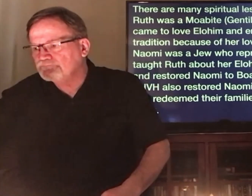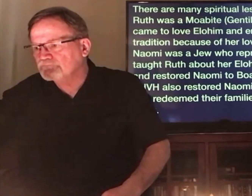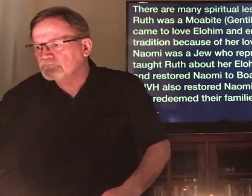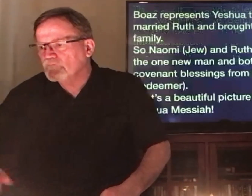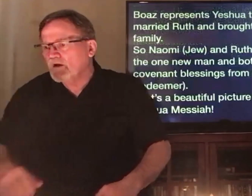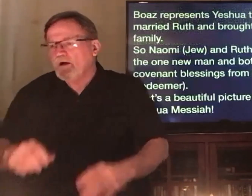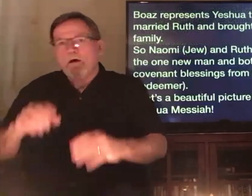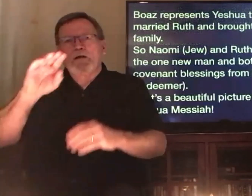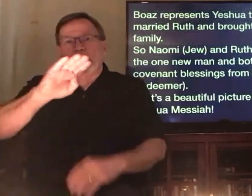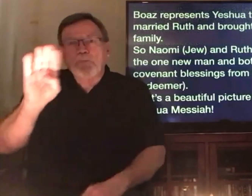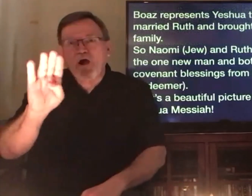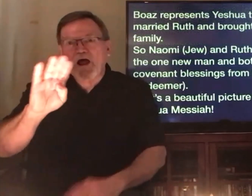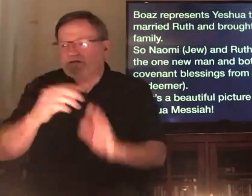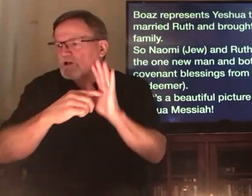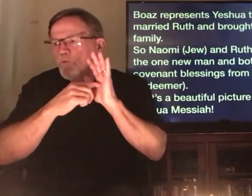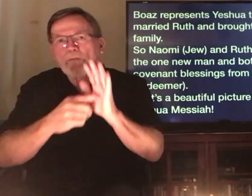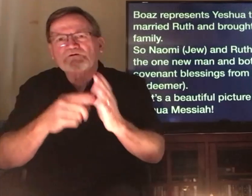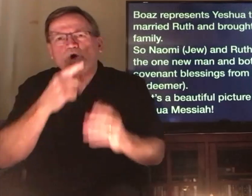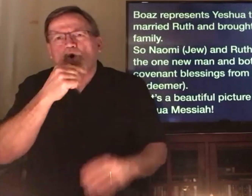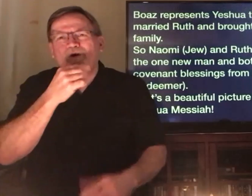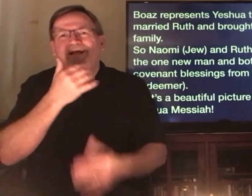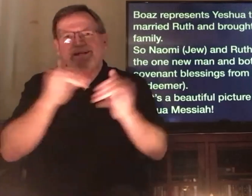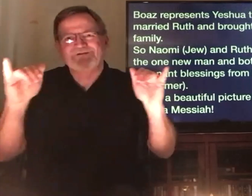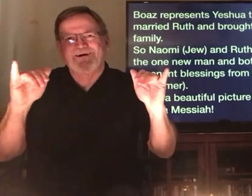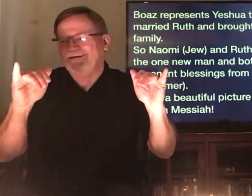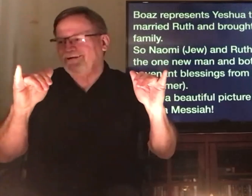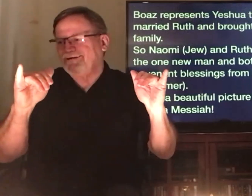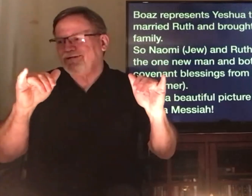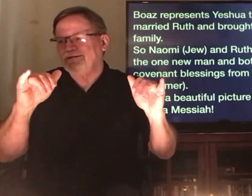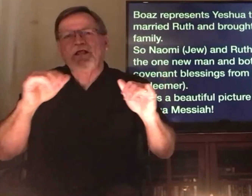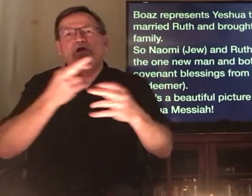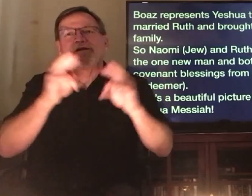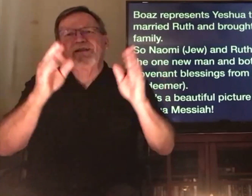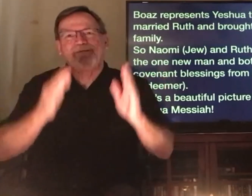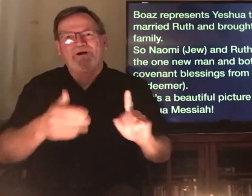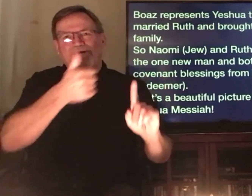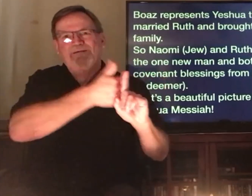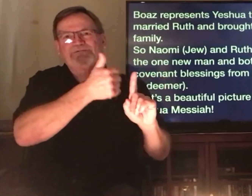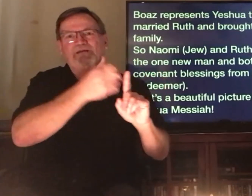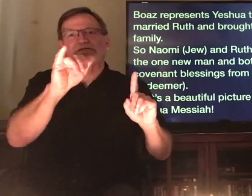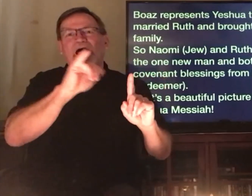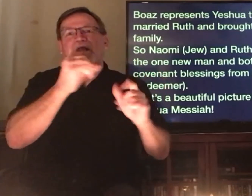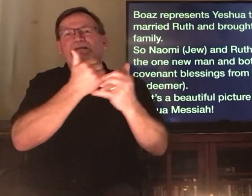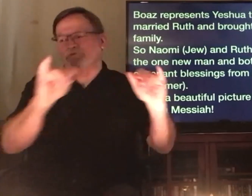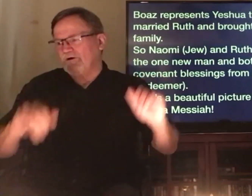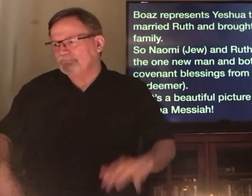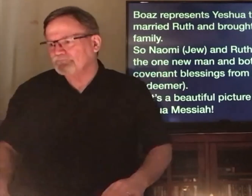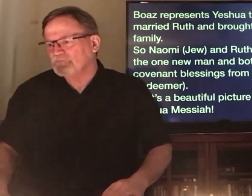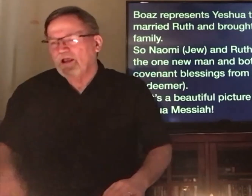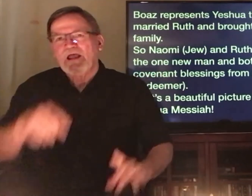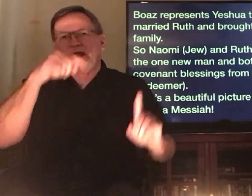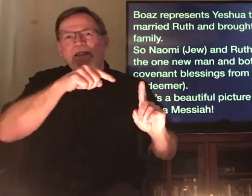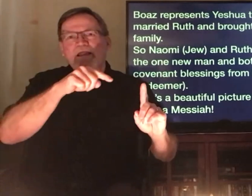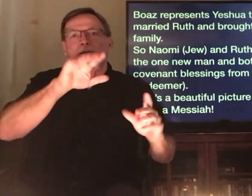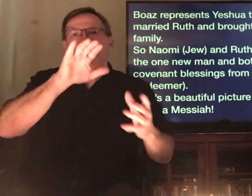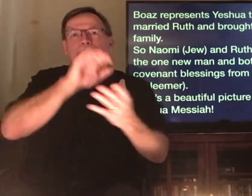Many spiritual lessons learned in that story, many, many spiritual lessons. Ruth was